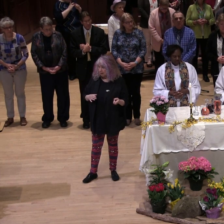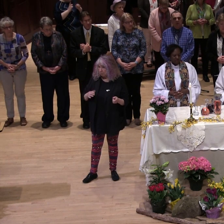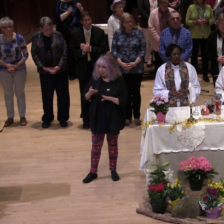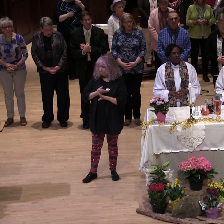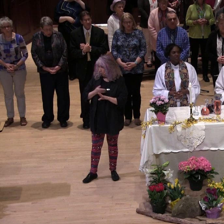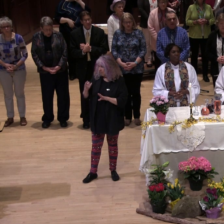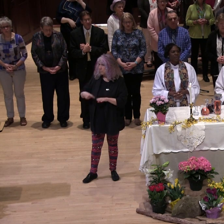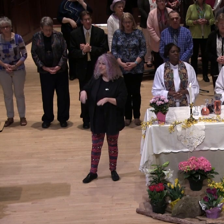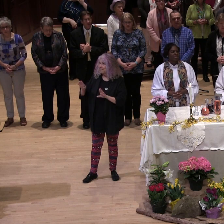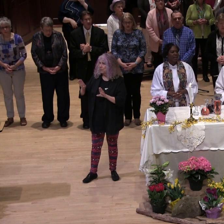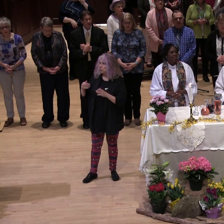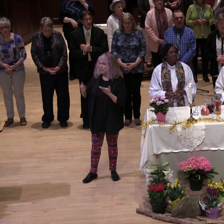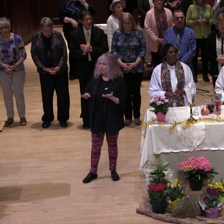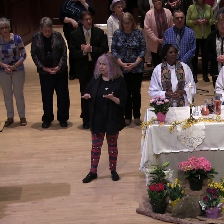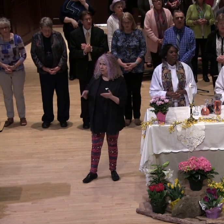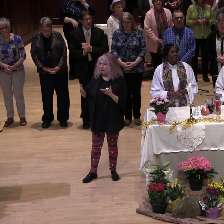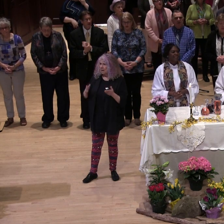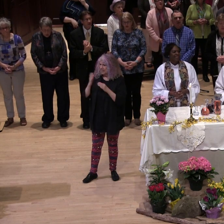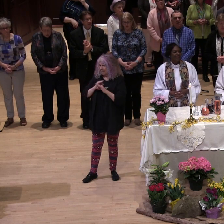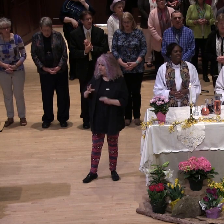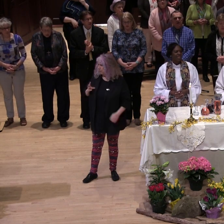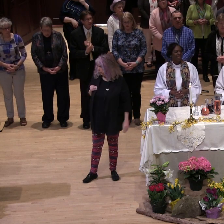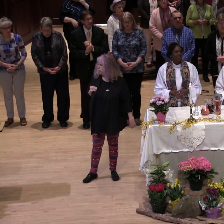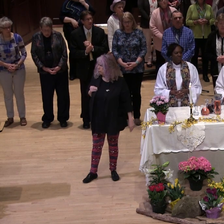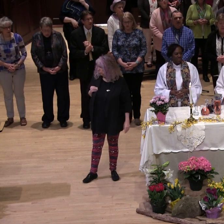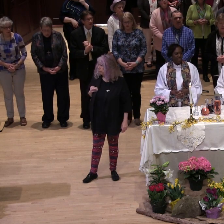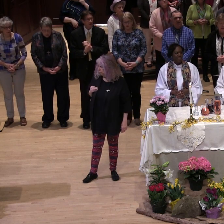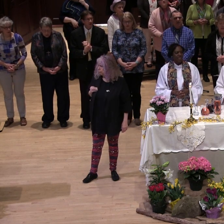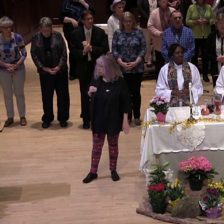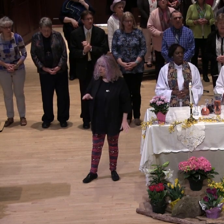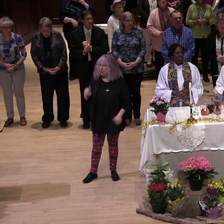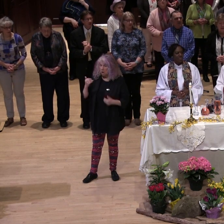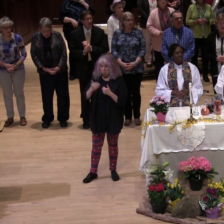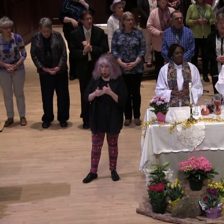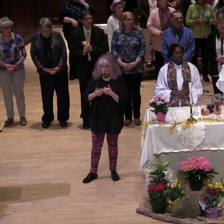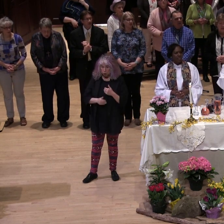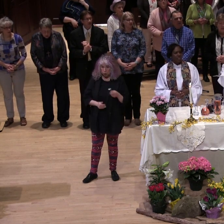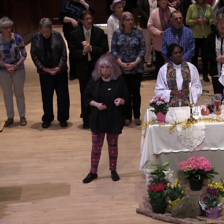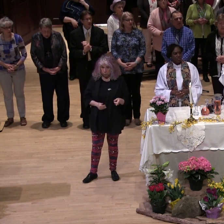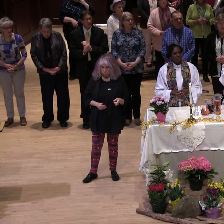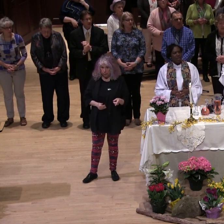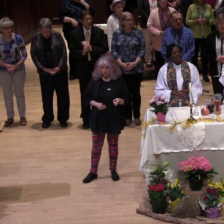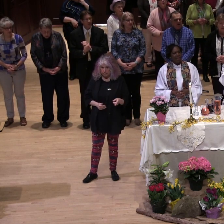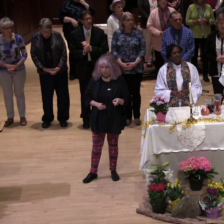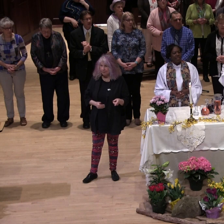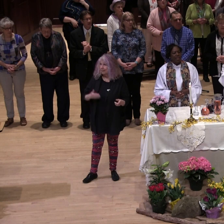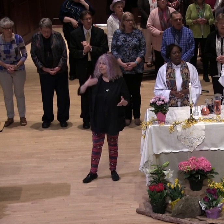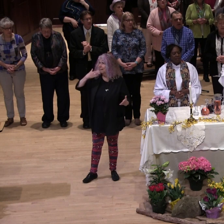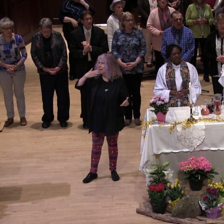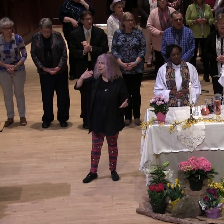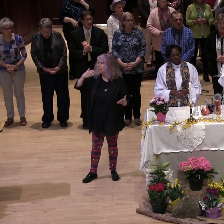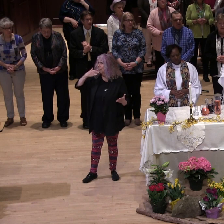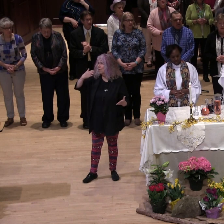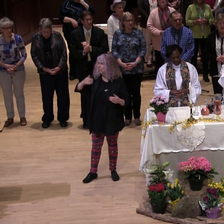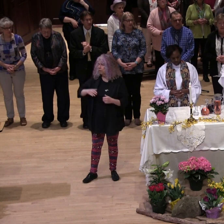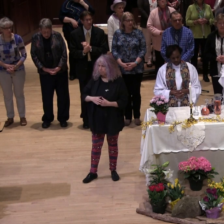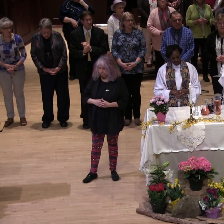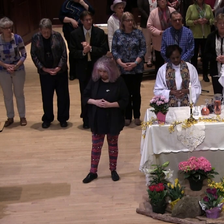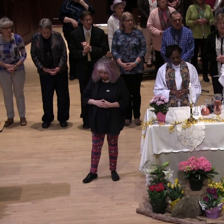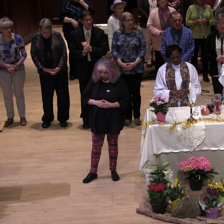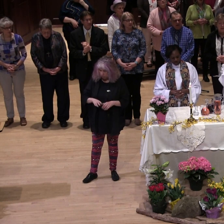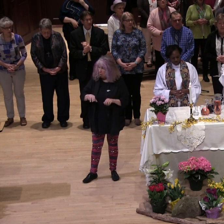Before, he was given up to death, a death he freely accepted. He took the bread and gave you